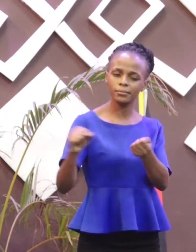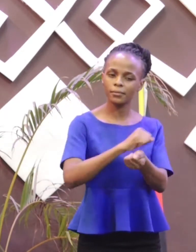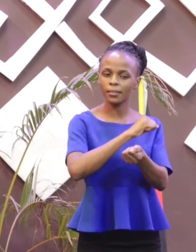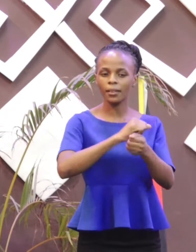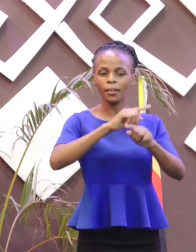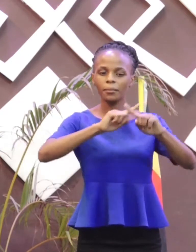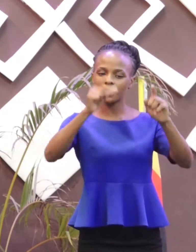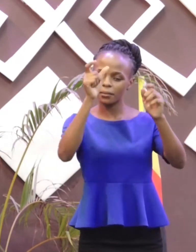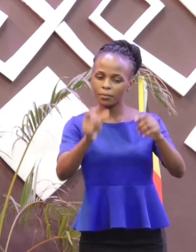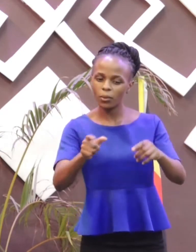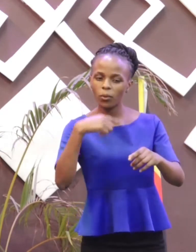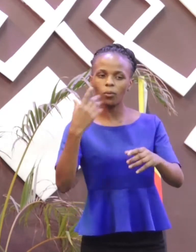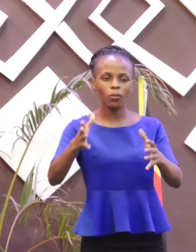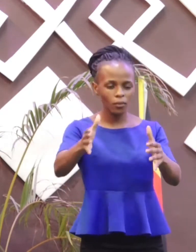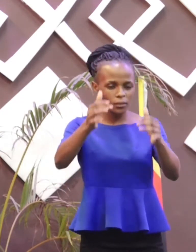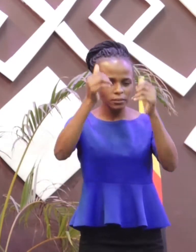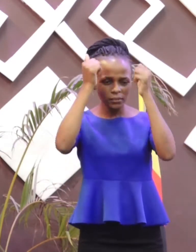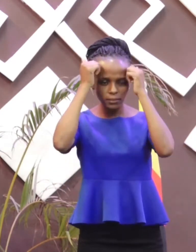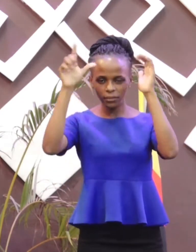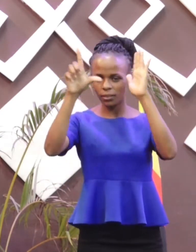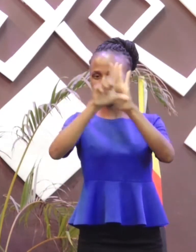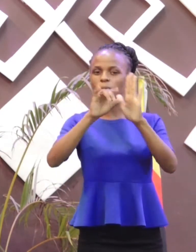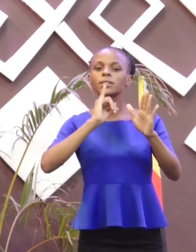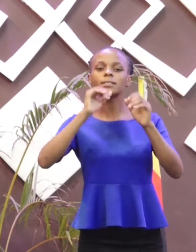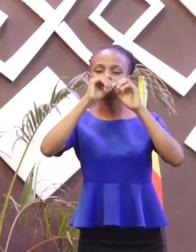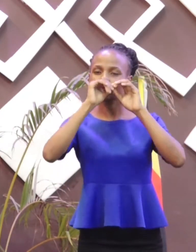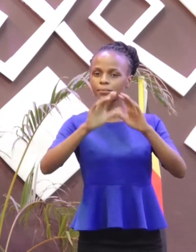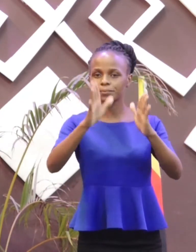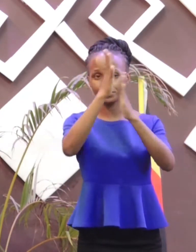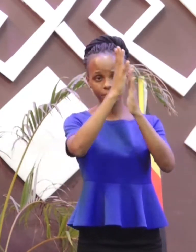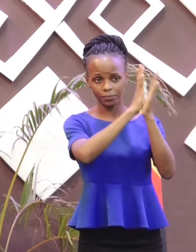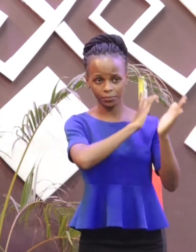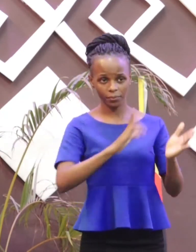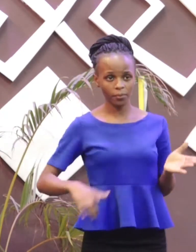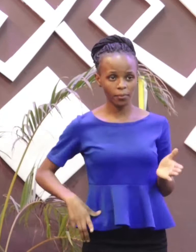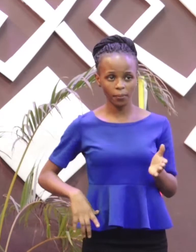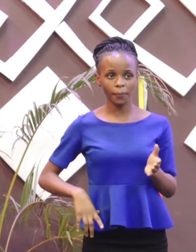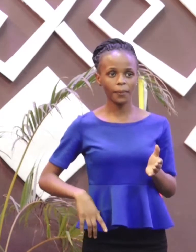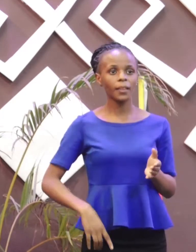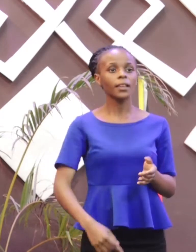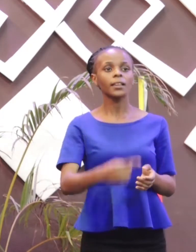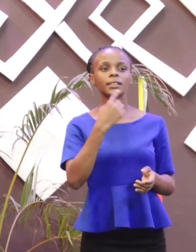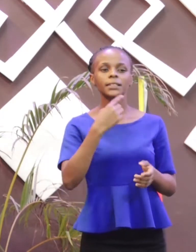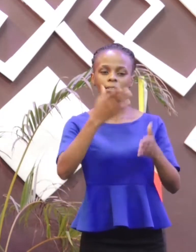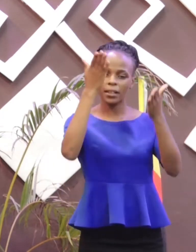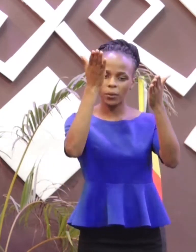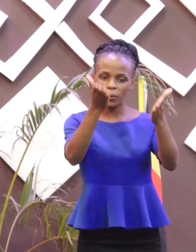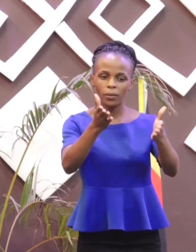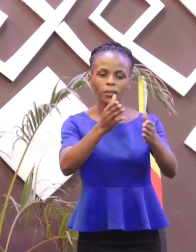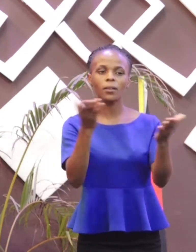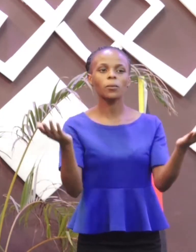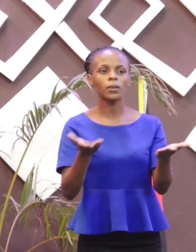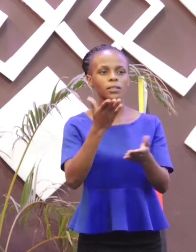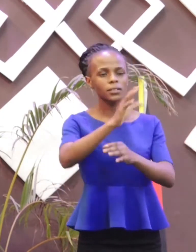akwata amateeka alina omukisa. Kama yebazibwe. Praise be to the Lord. Agambi, where there is no vision,